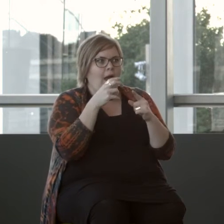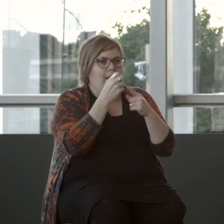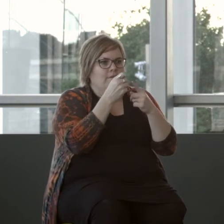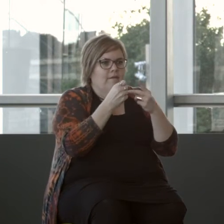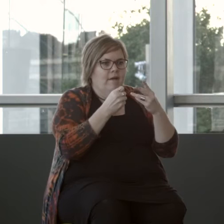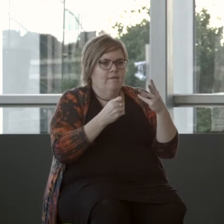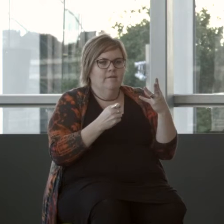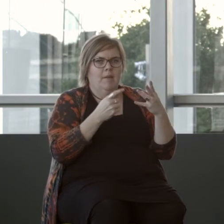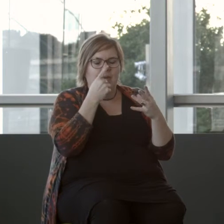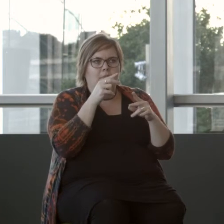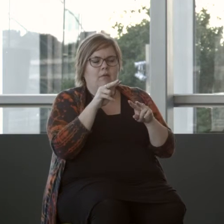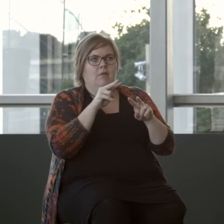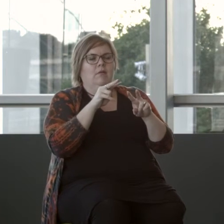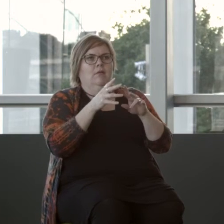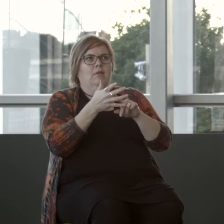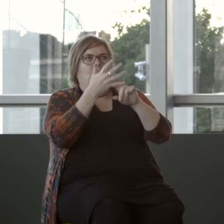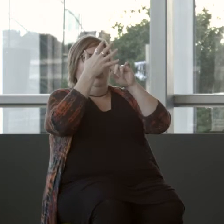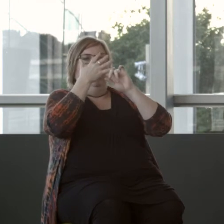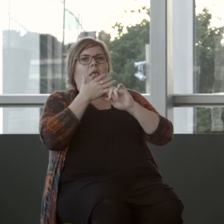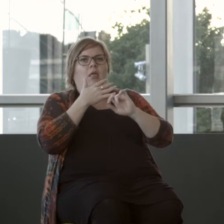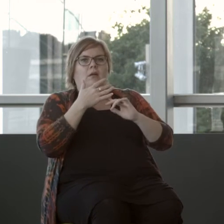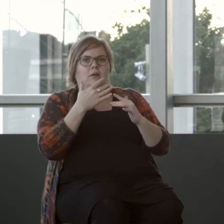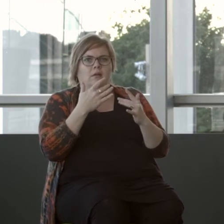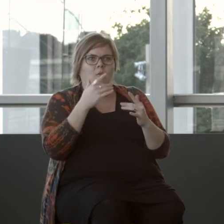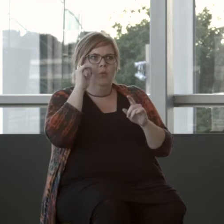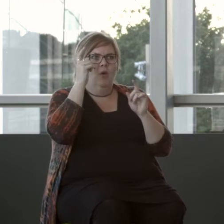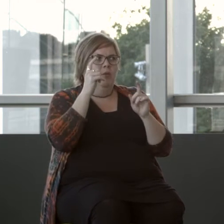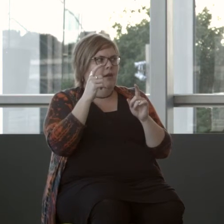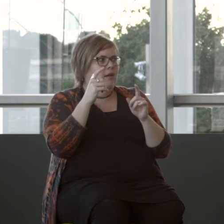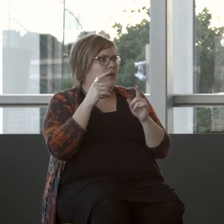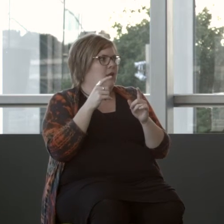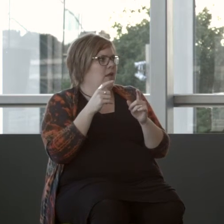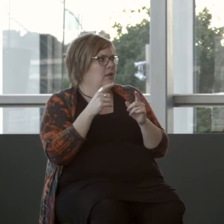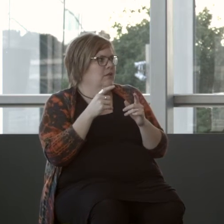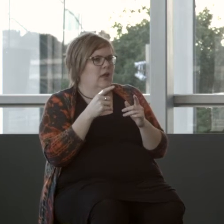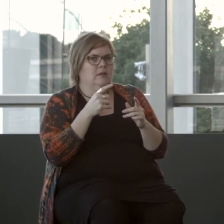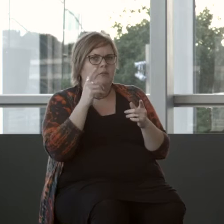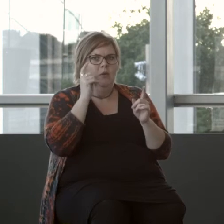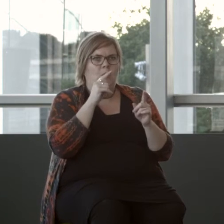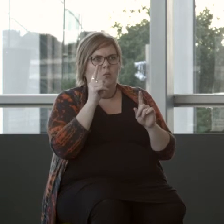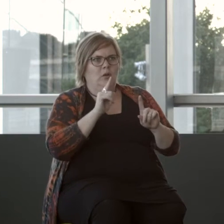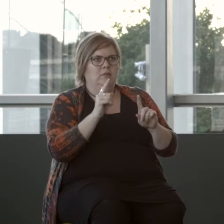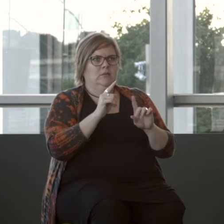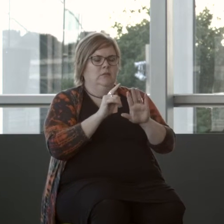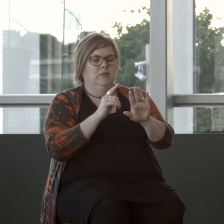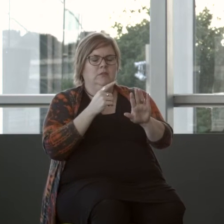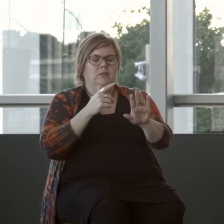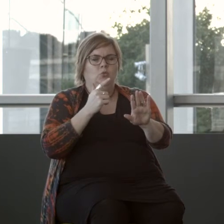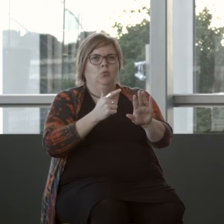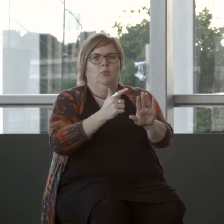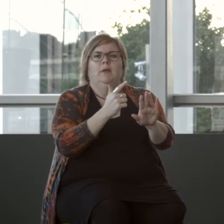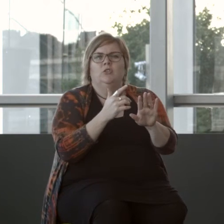becomes quite overwhelming. They think you're gonna, I don't know, throw menstrual fluid at them and plant a tree in front of their door or something like that. You know, it's a bit too